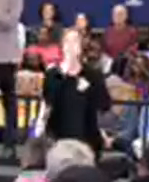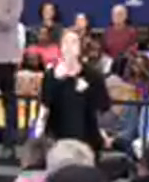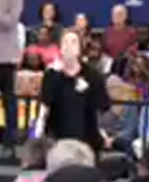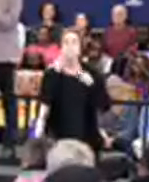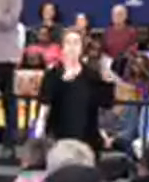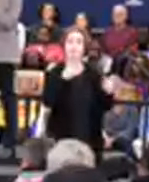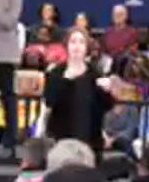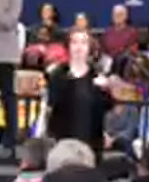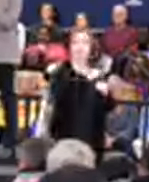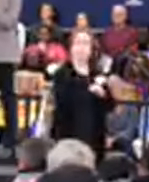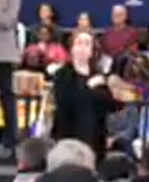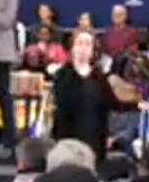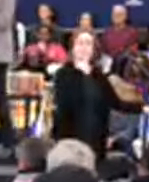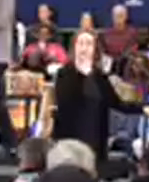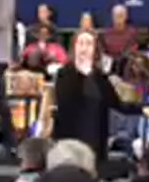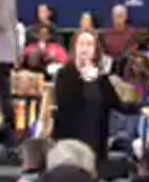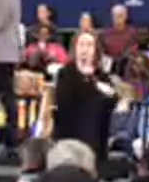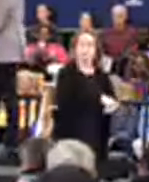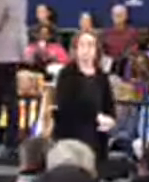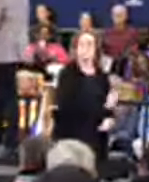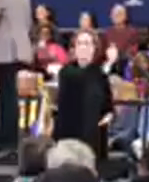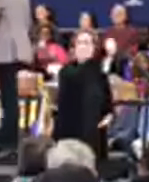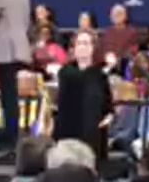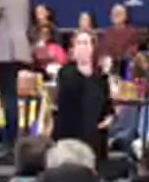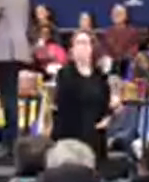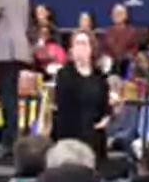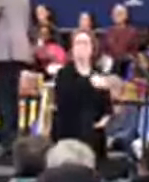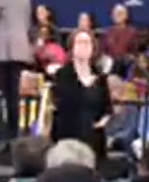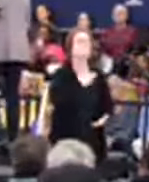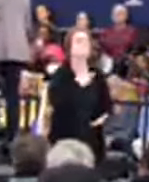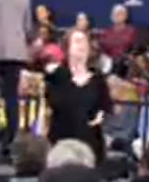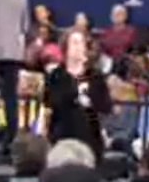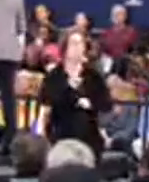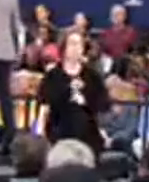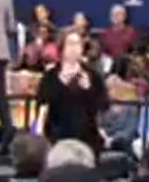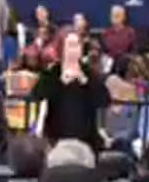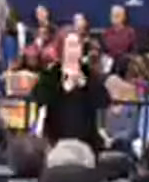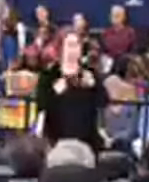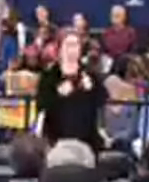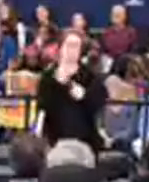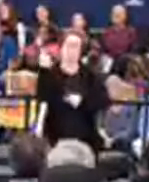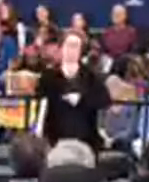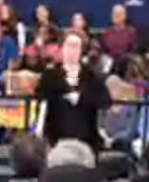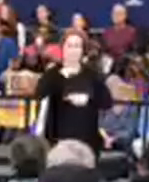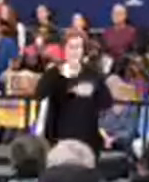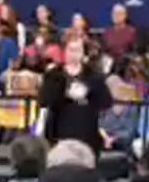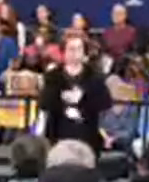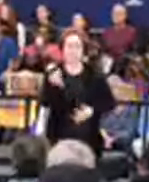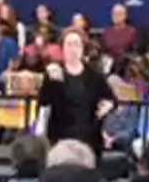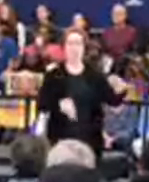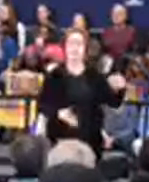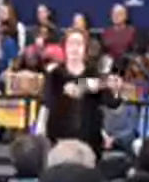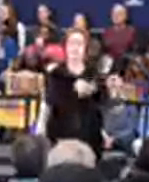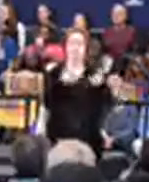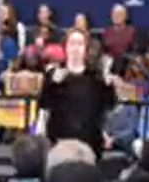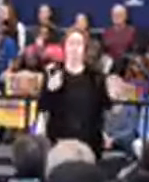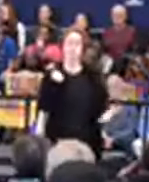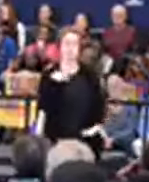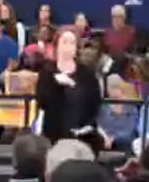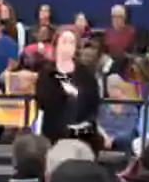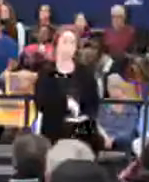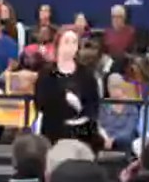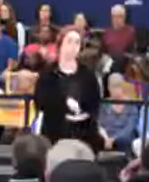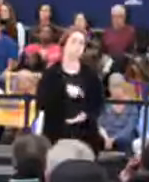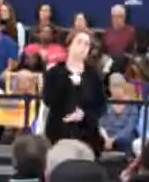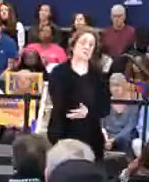and vulnerable. And so my career began. And the first day I walked into a courtroom, I stood in that courtroom and